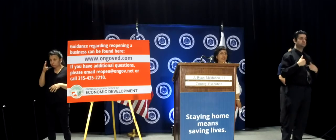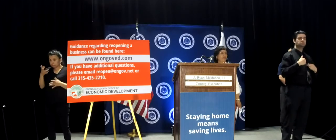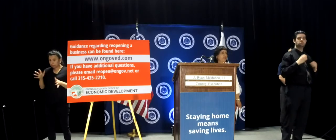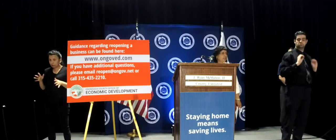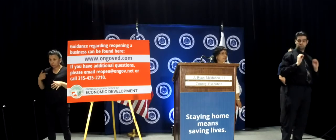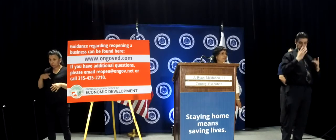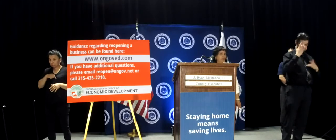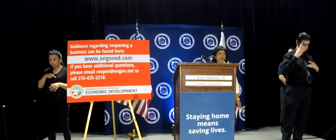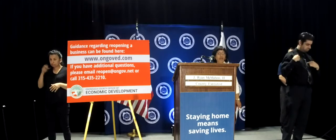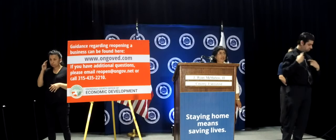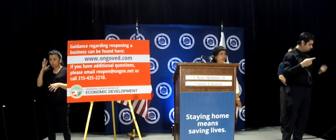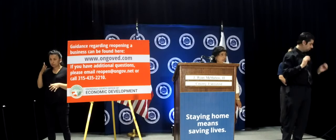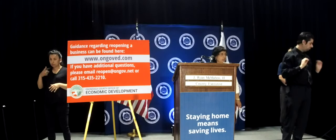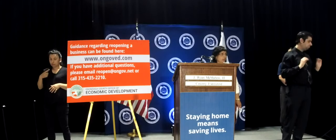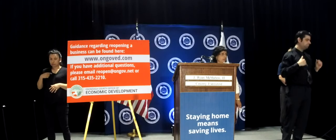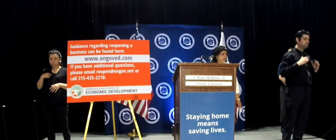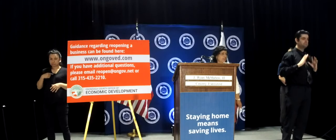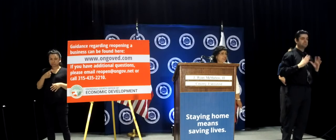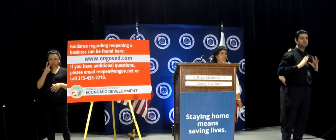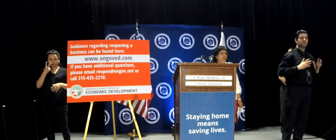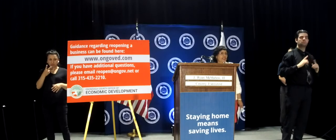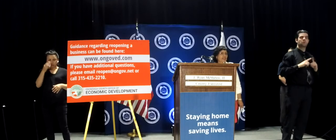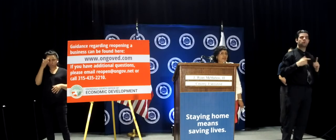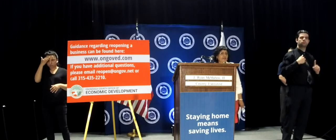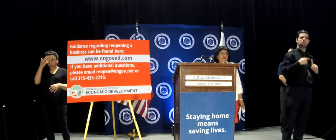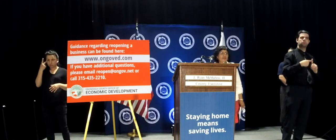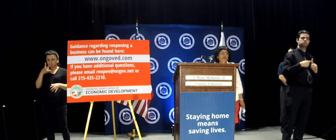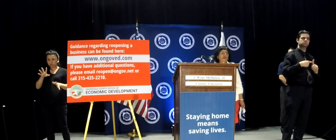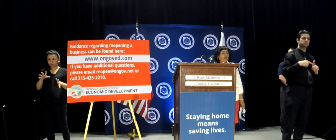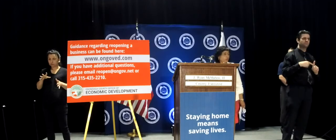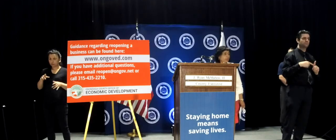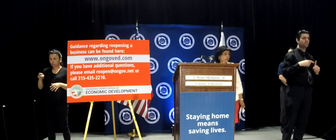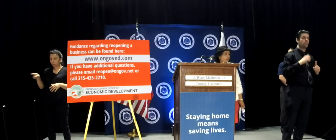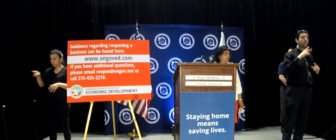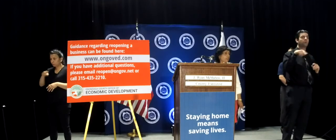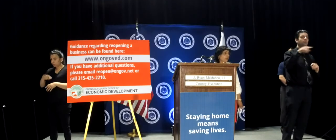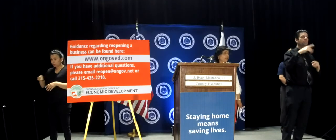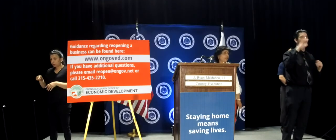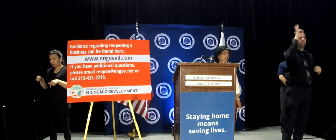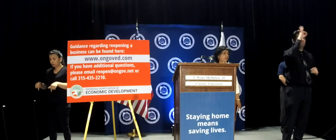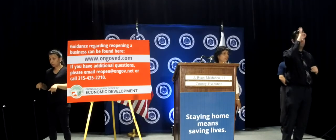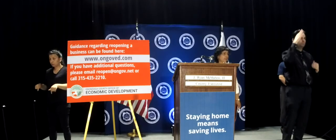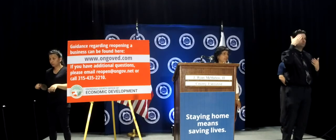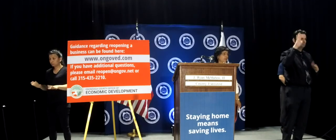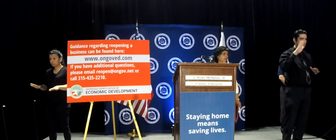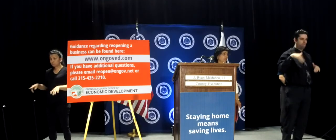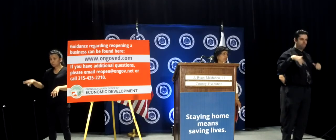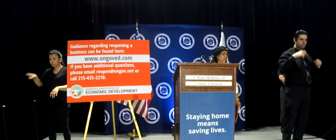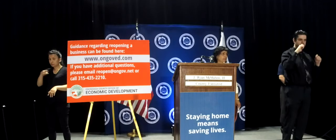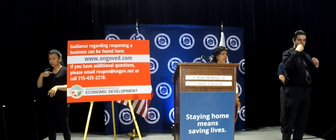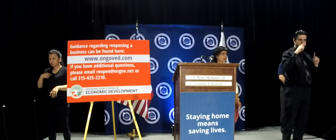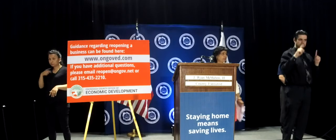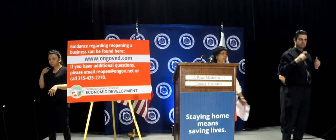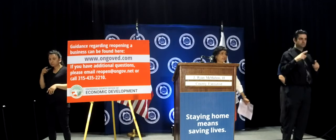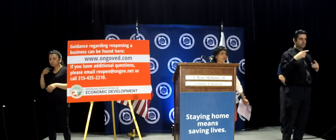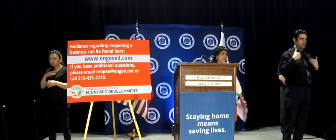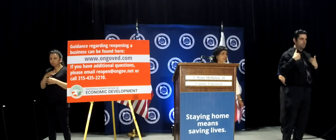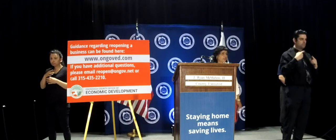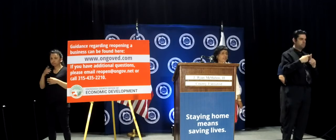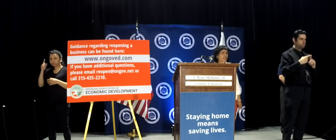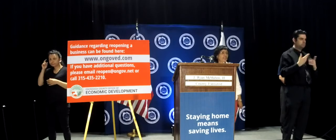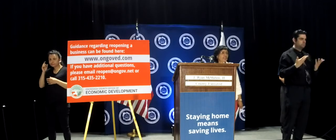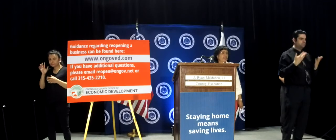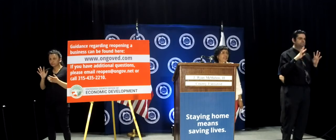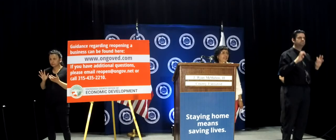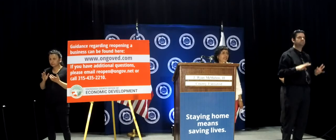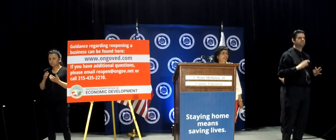they may be among ourselves. So yes, we are very concerned as a public health, as a